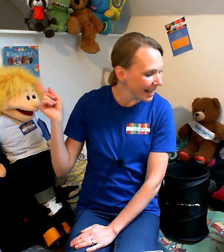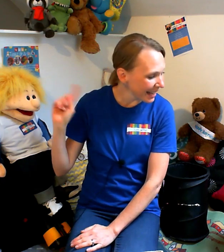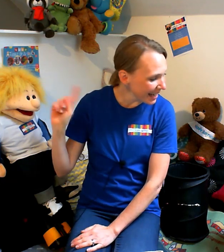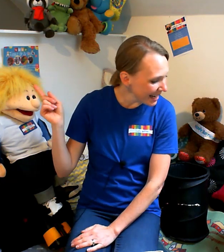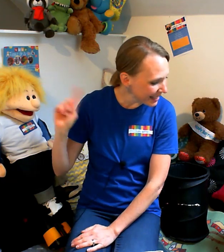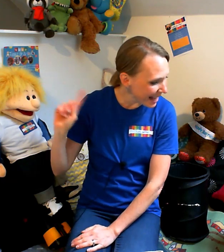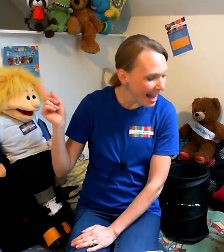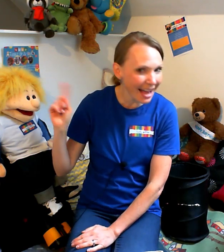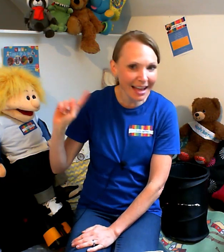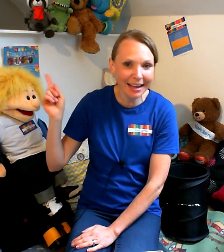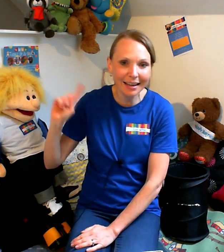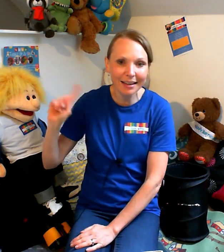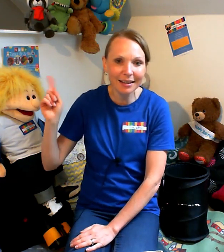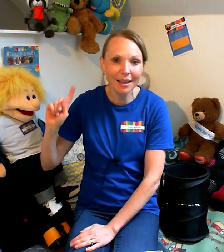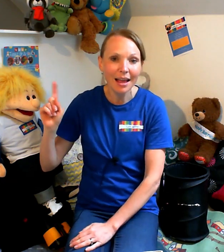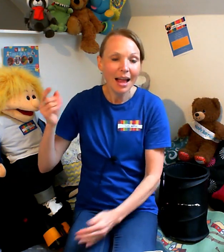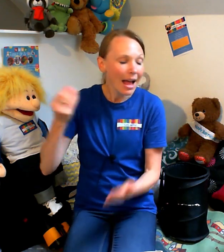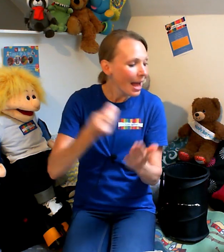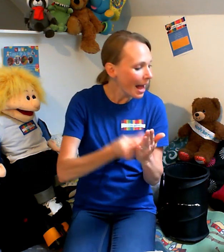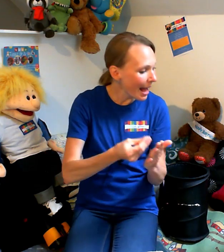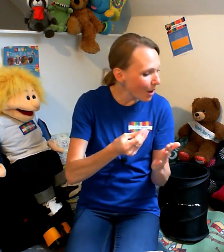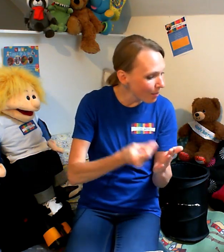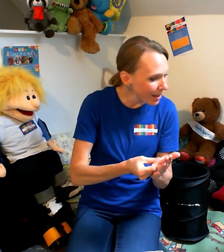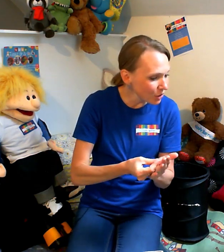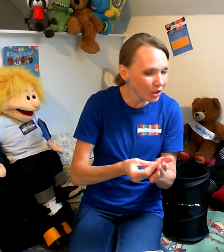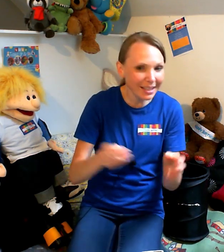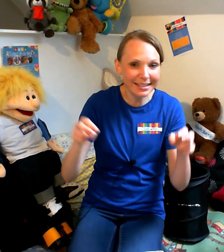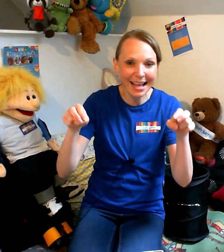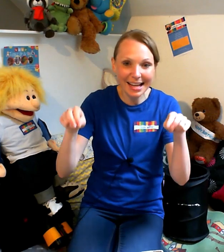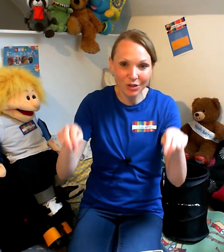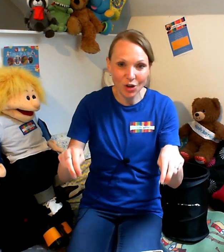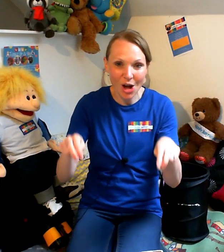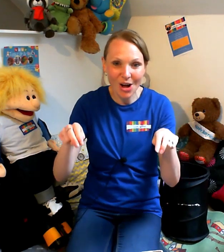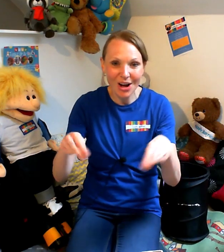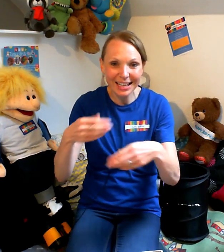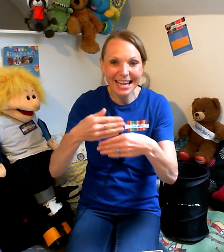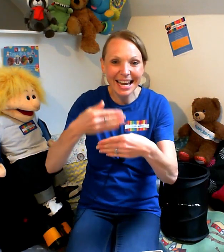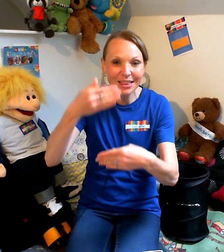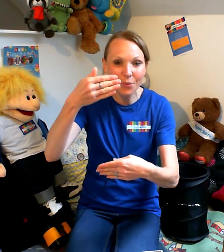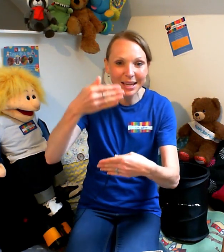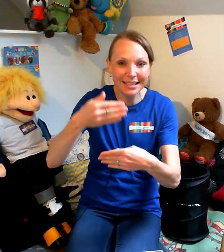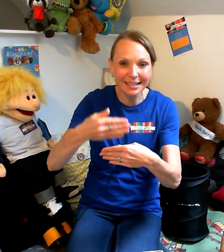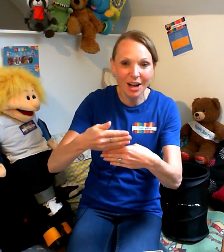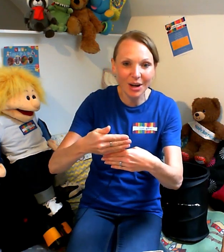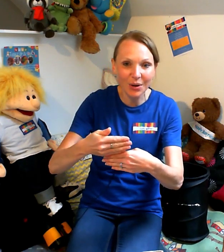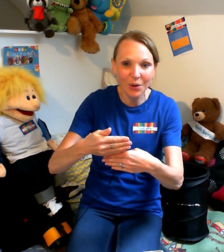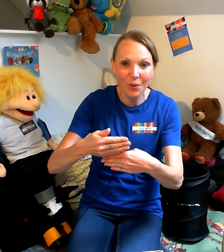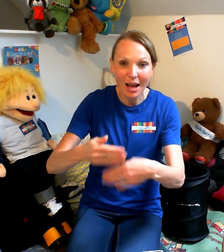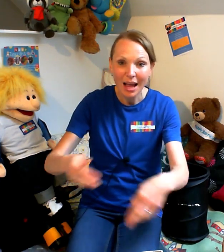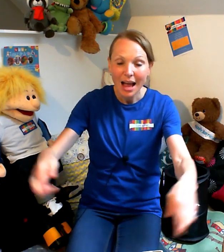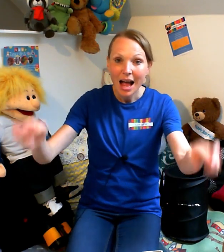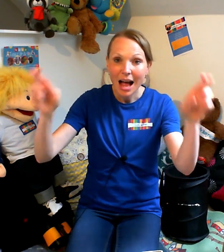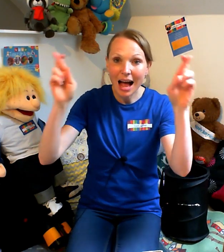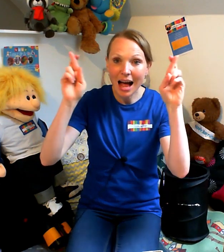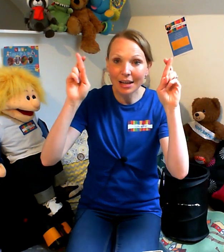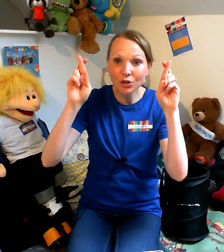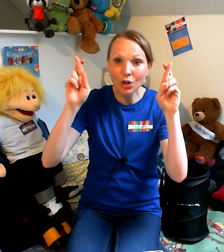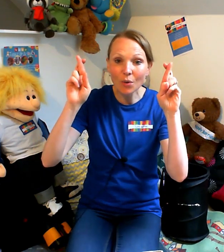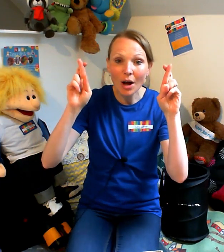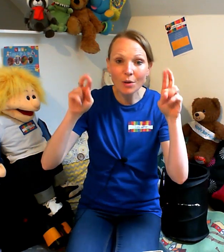waggly tail. How much is that doggy in the window? I do hope